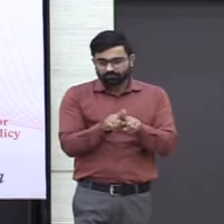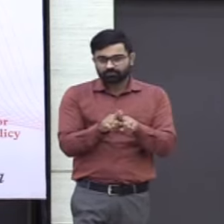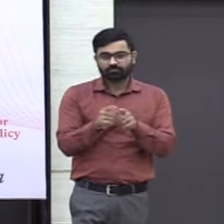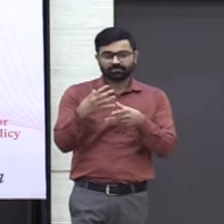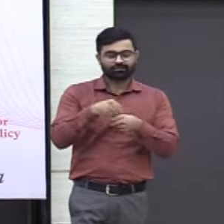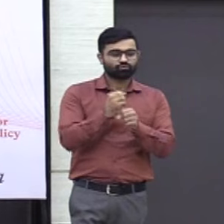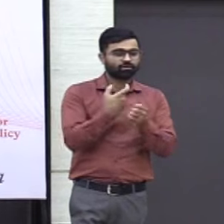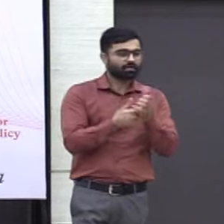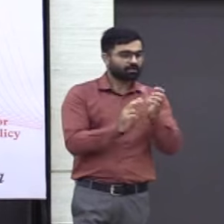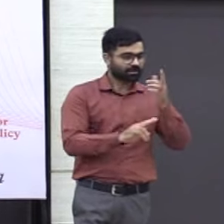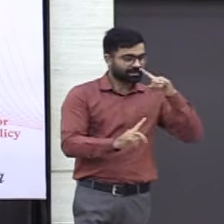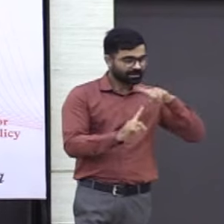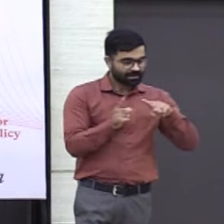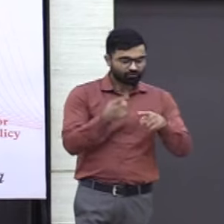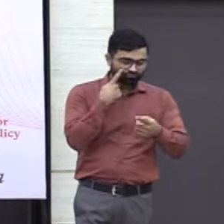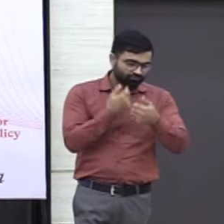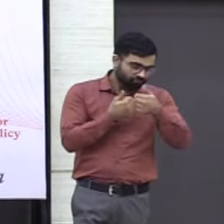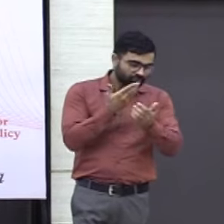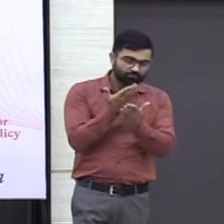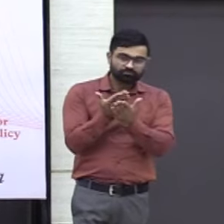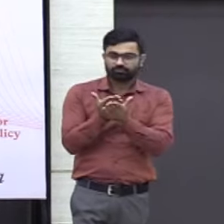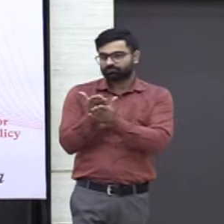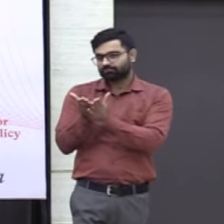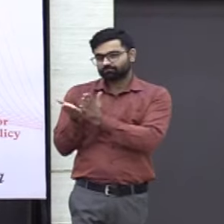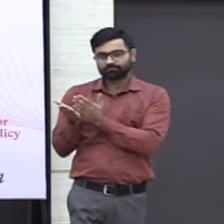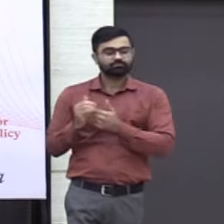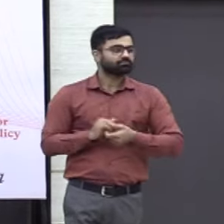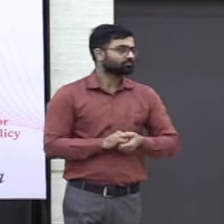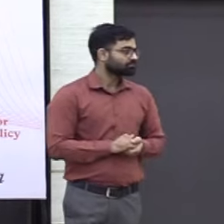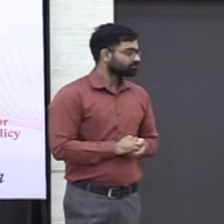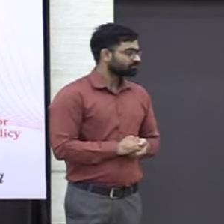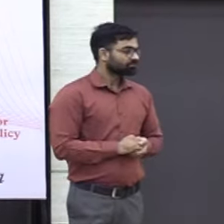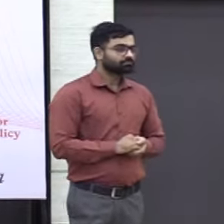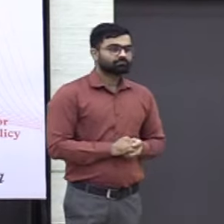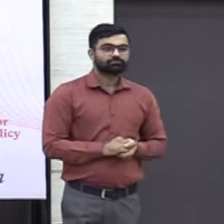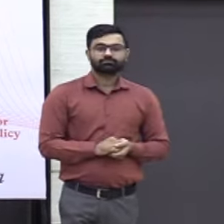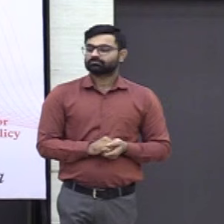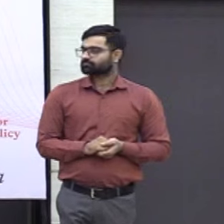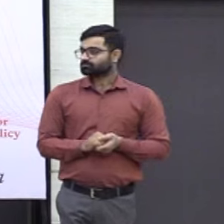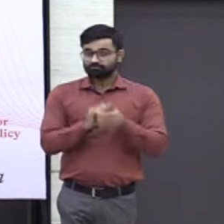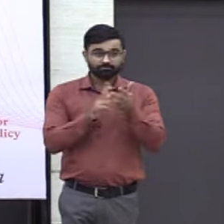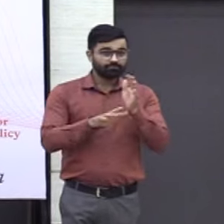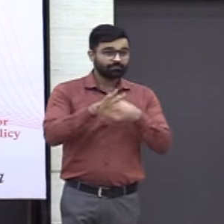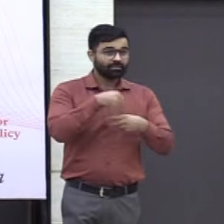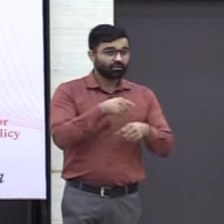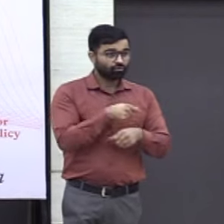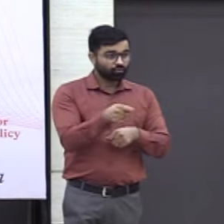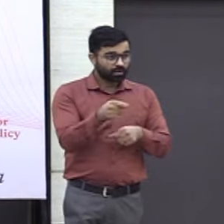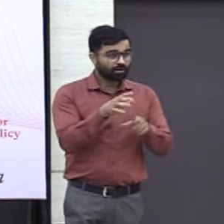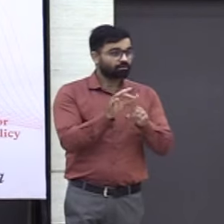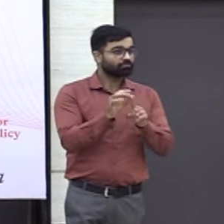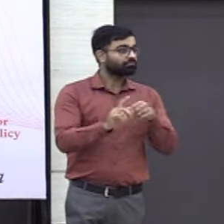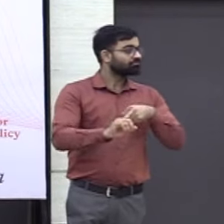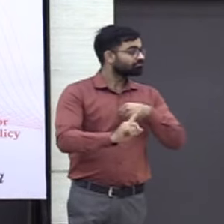of the crime. So that's why the test of proportionality, right? The nature of the crime will determine